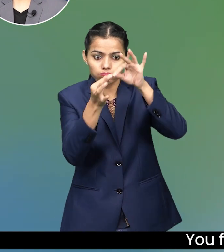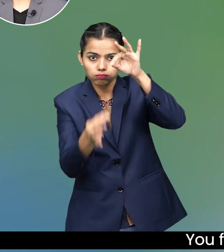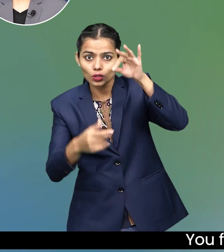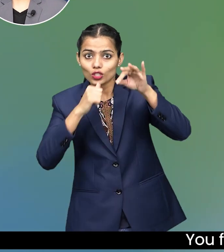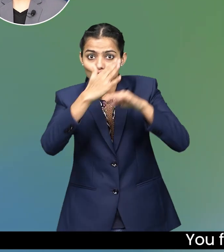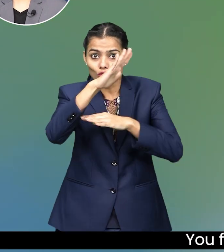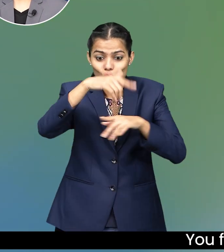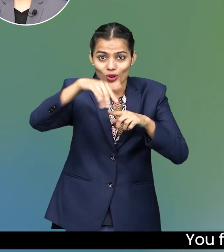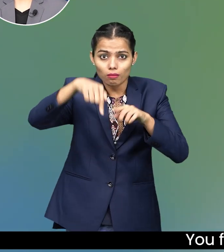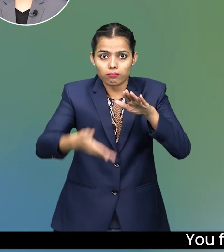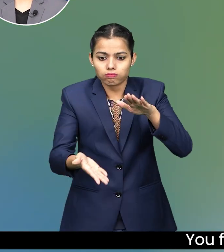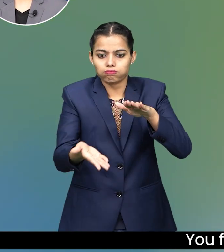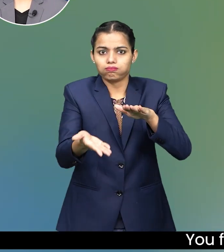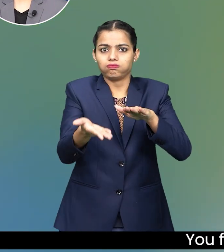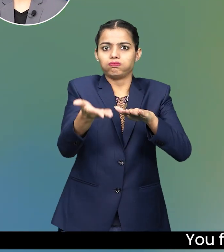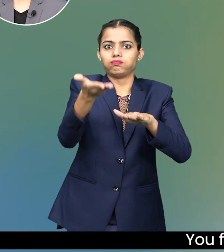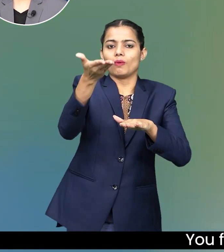feel an upward push